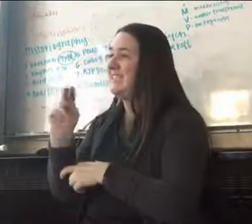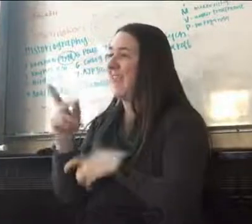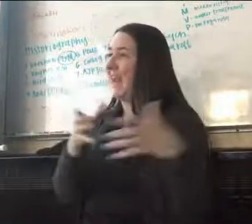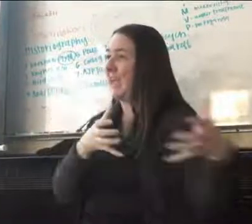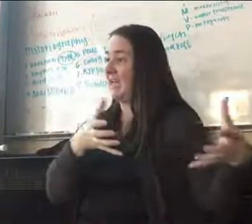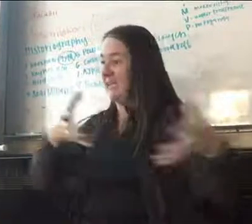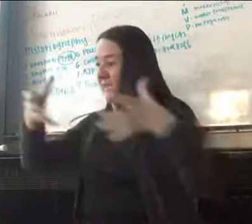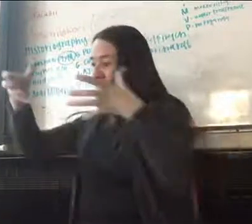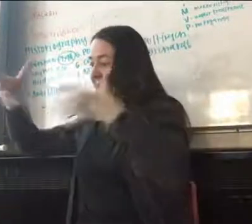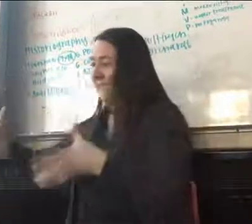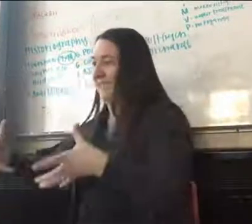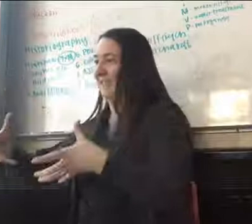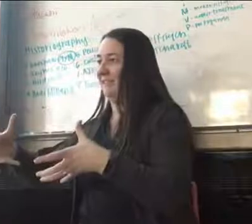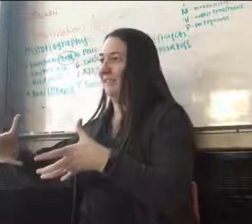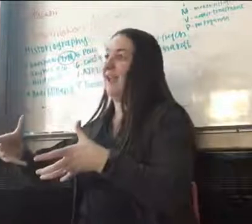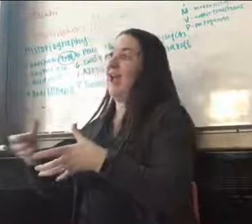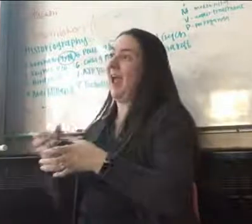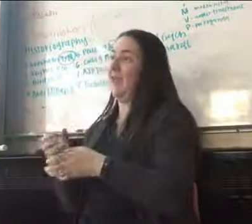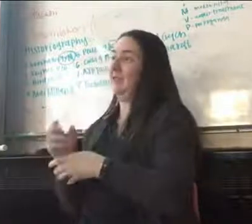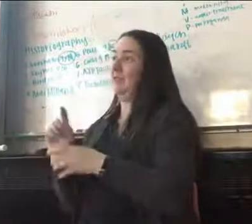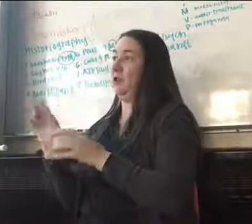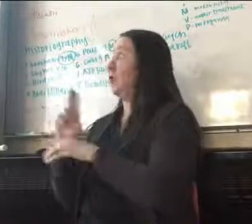system instead in 1916.